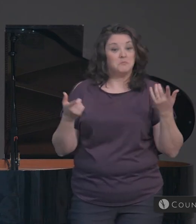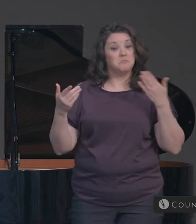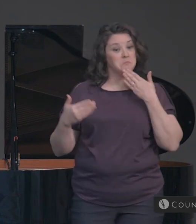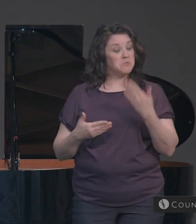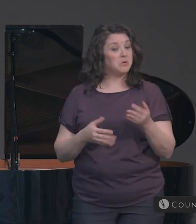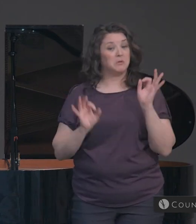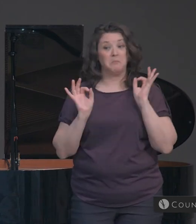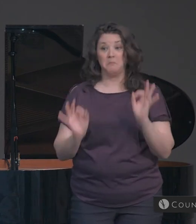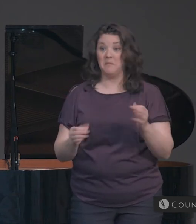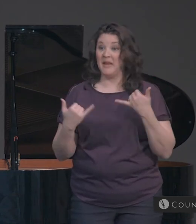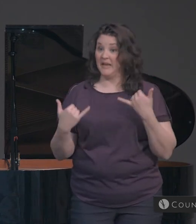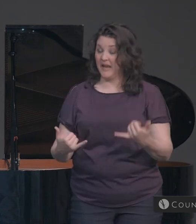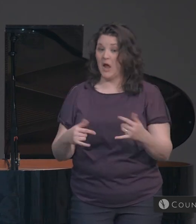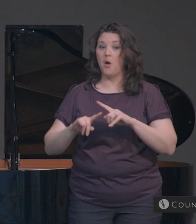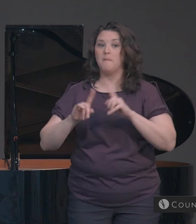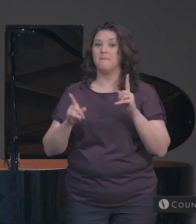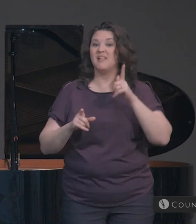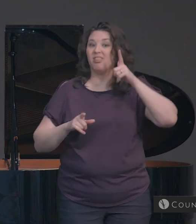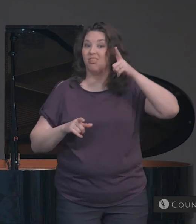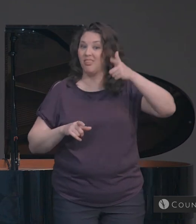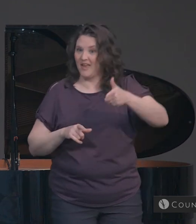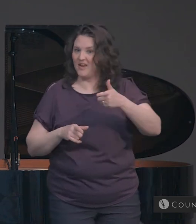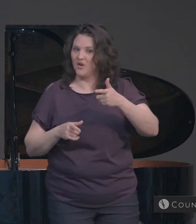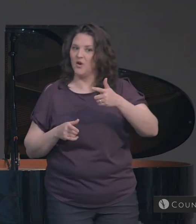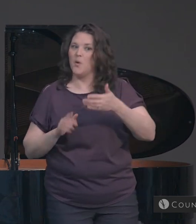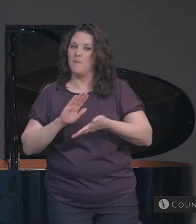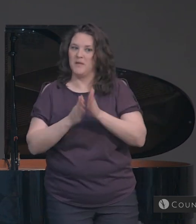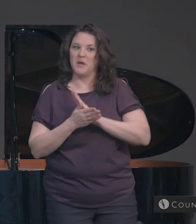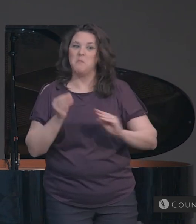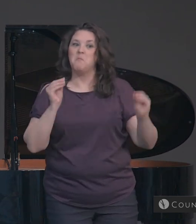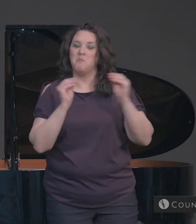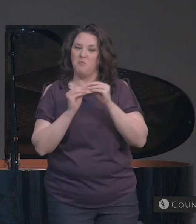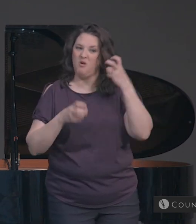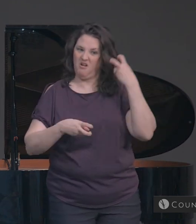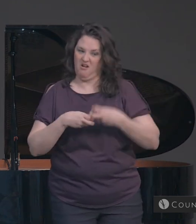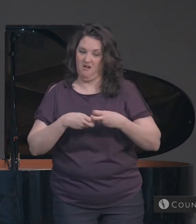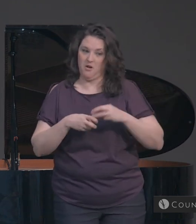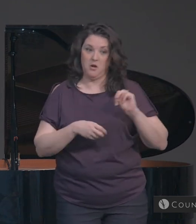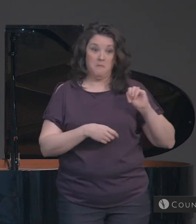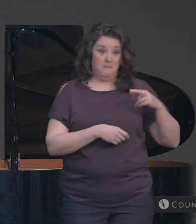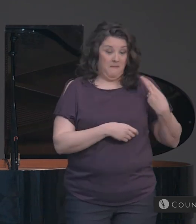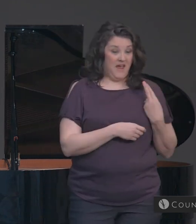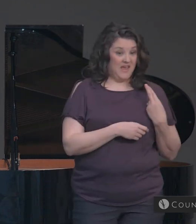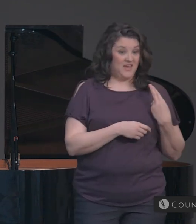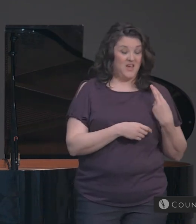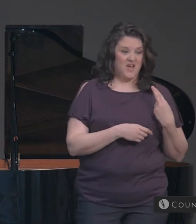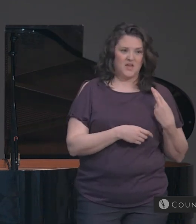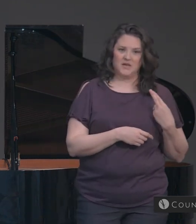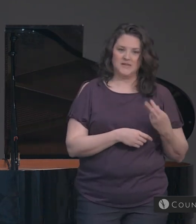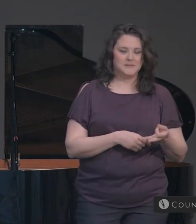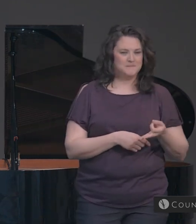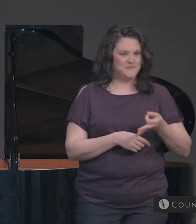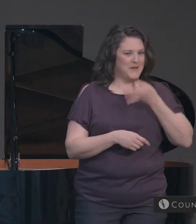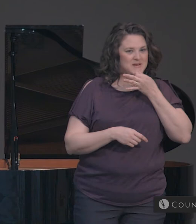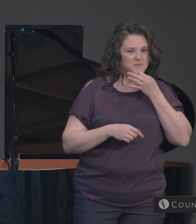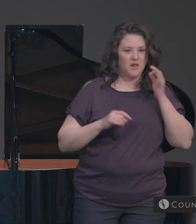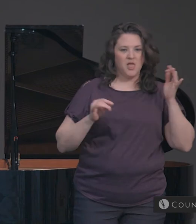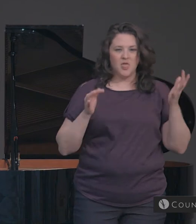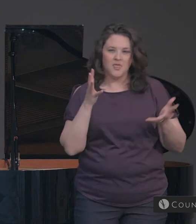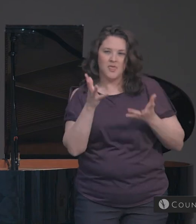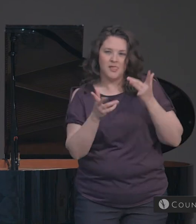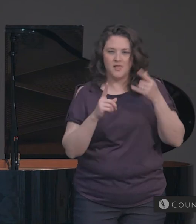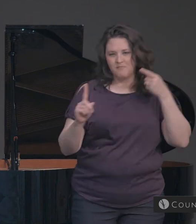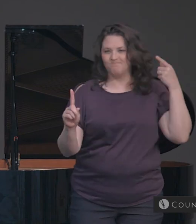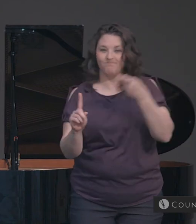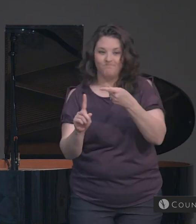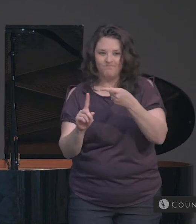Jerusalem, things would get very hard for them. Now, Micah is the master pun maker. He